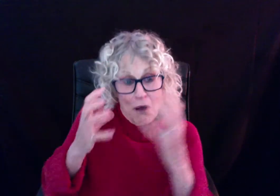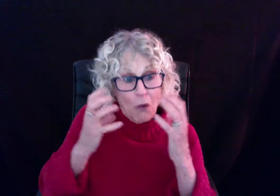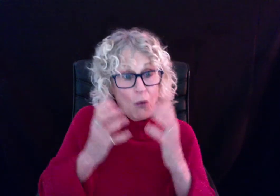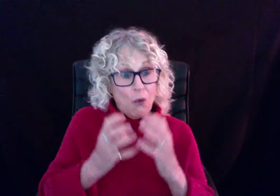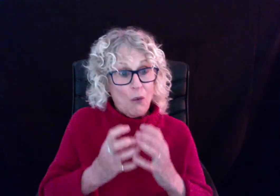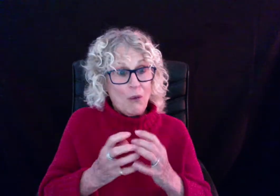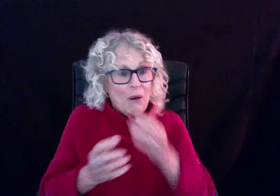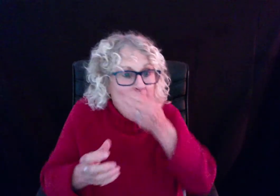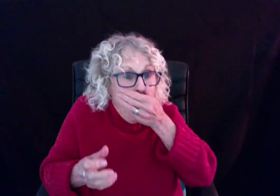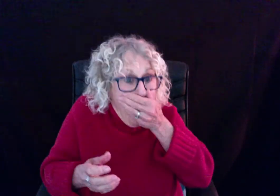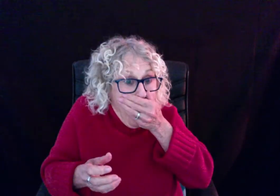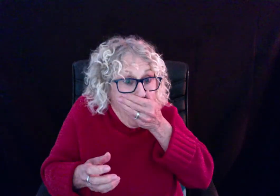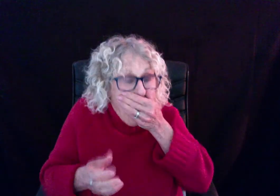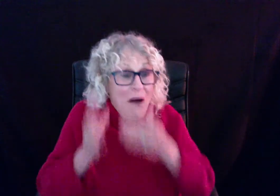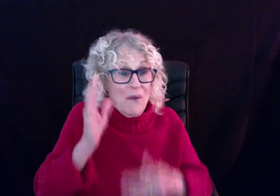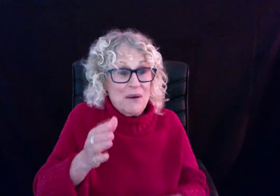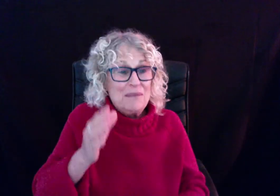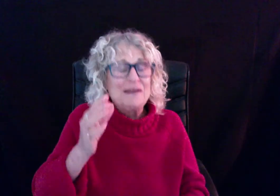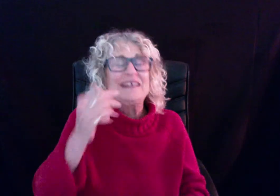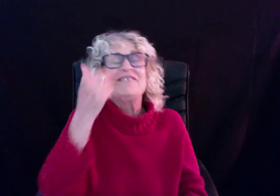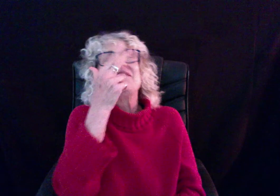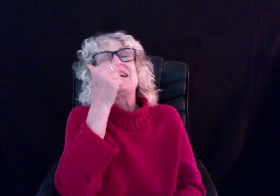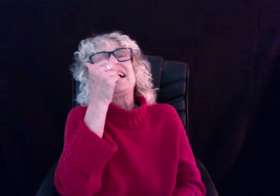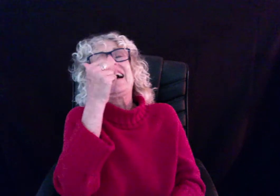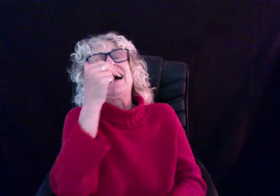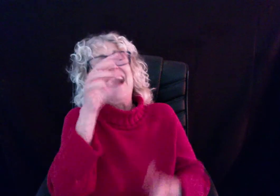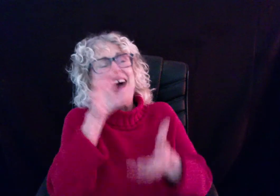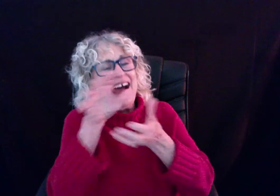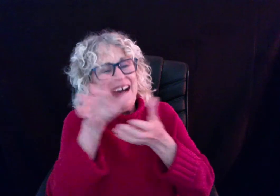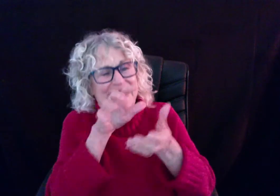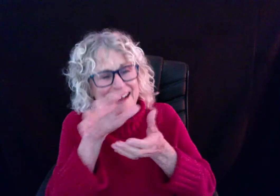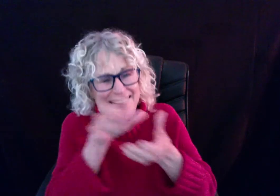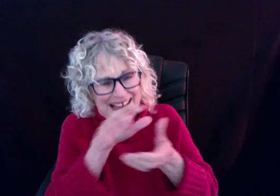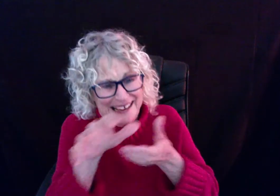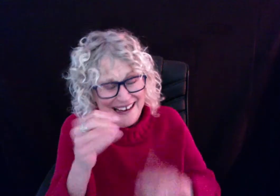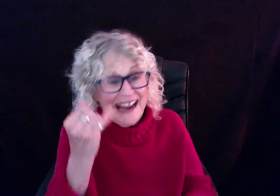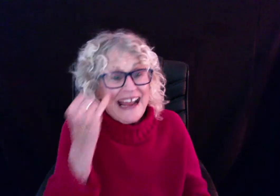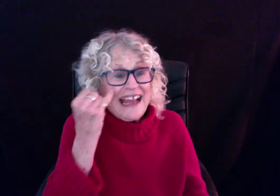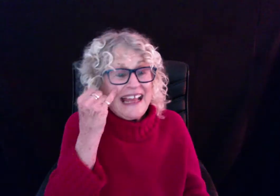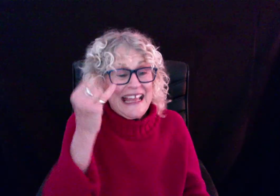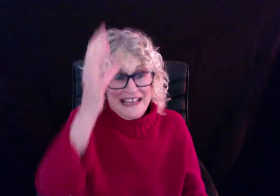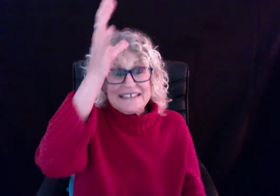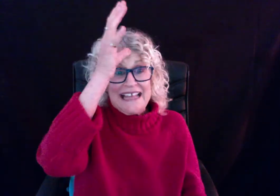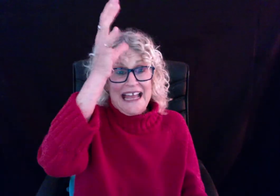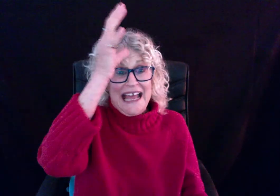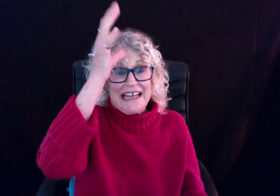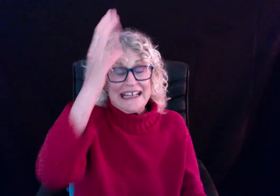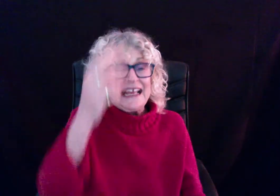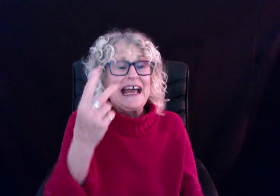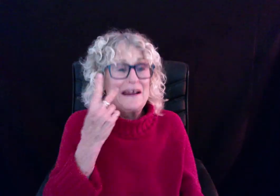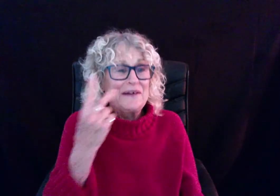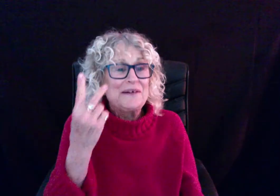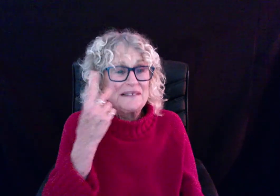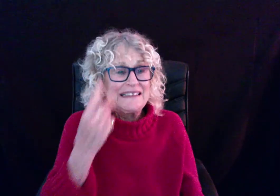Oh, what a laugh it would have been If daddy had only